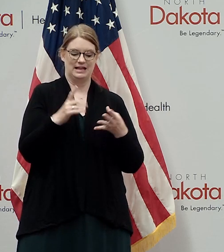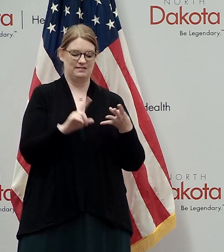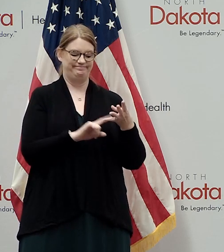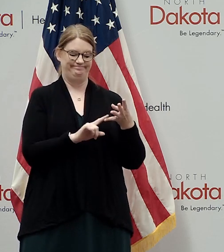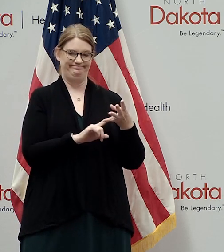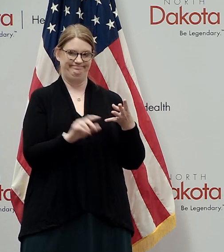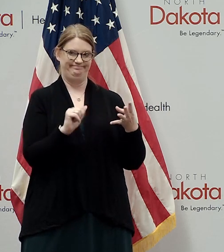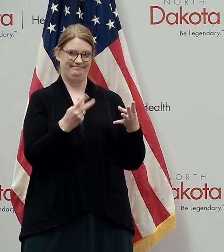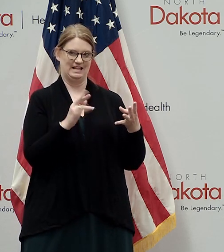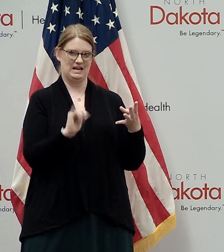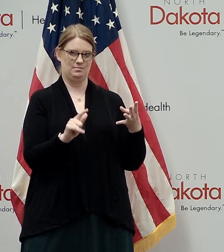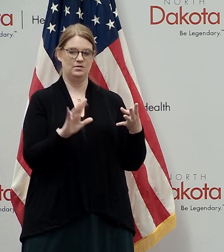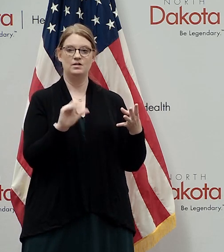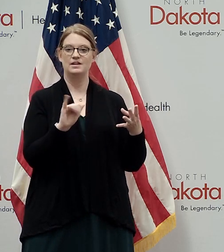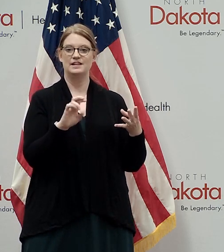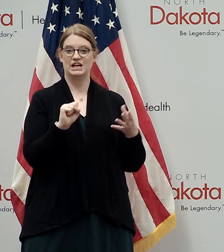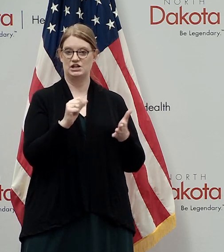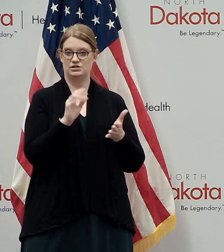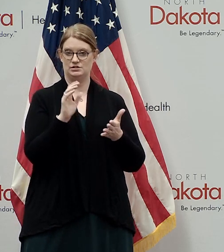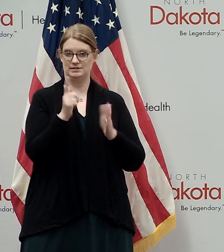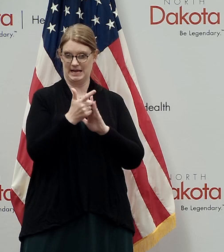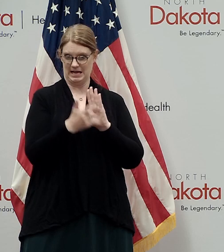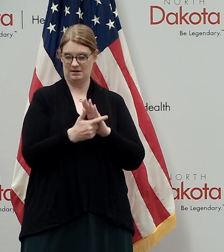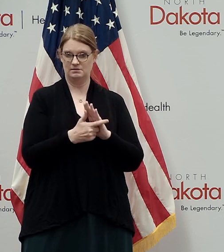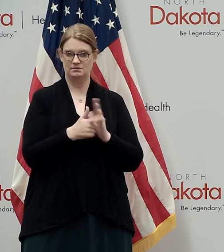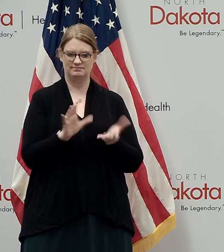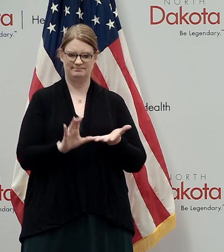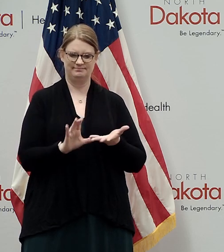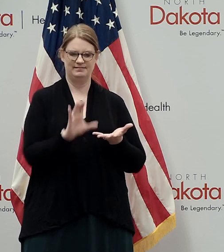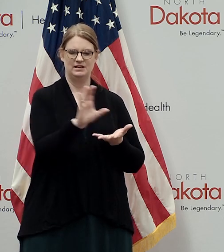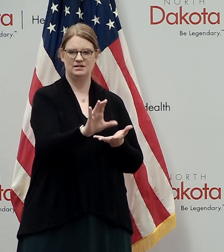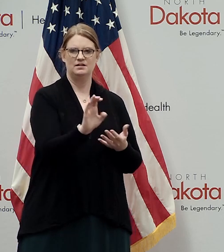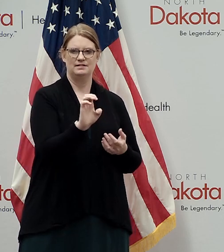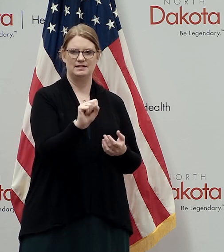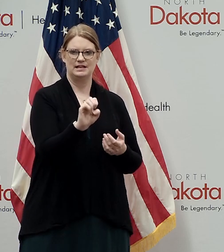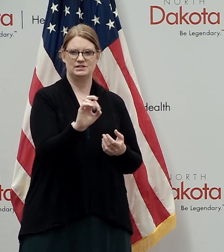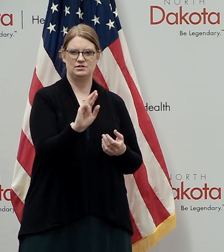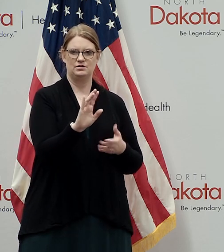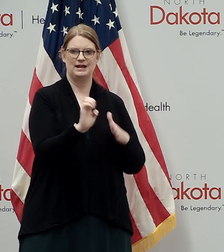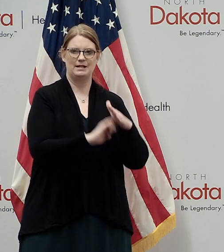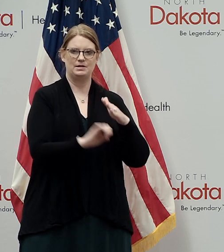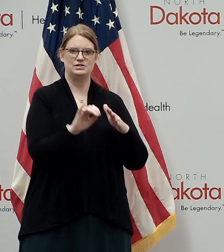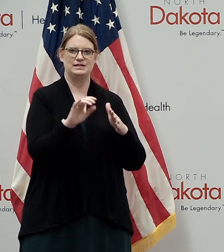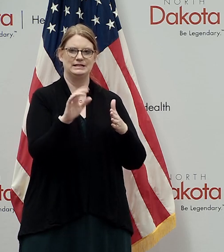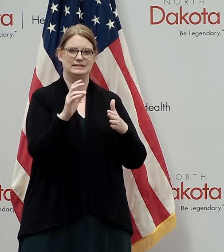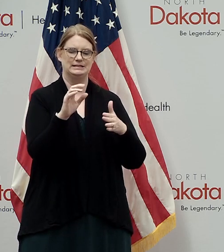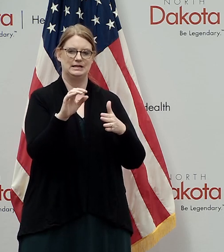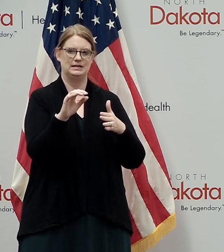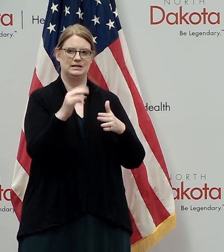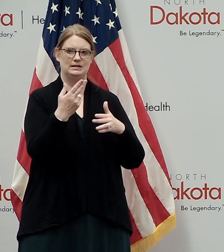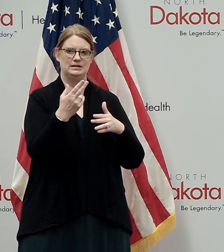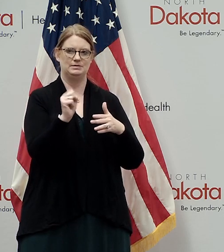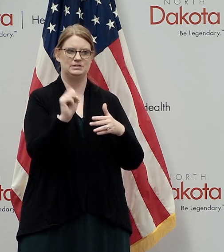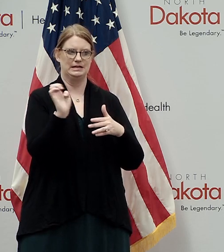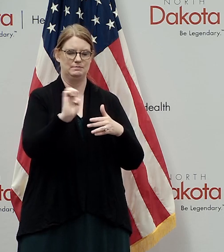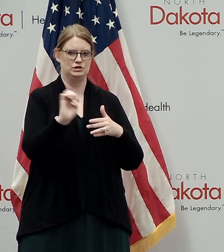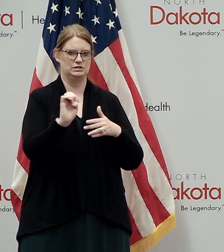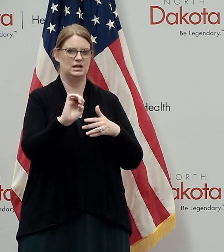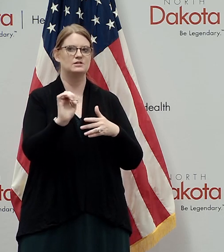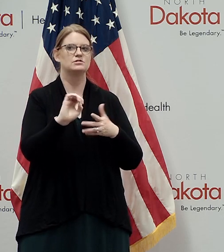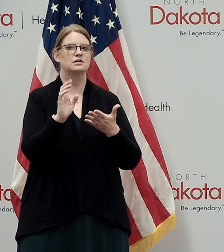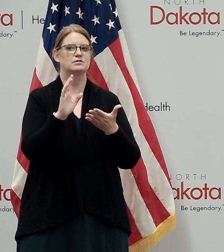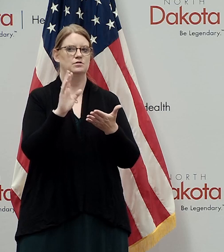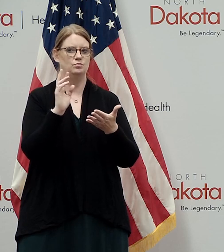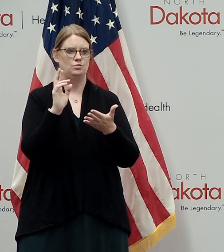April, the CARES Act included funding for elementary, it was the ESSER funds, elementary secondary education, emergency education relief